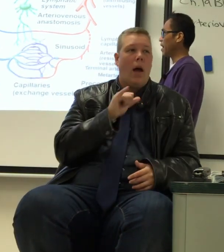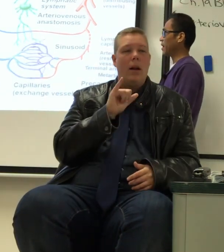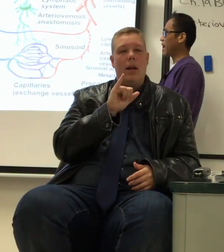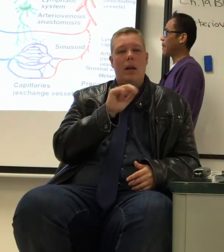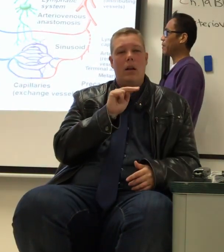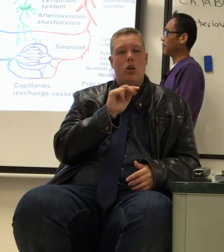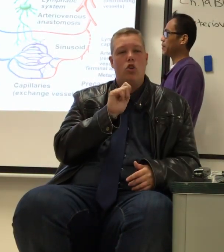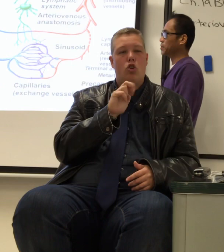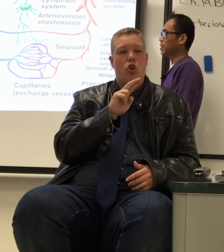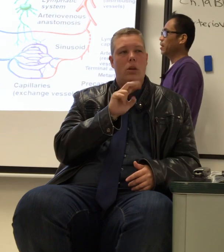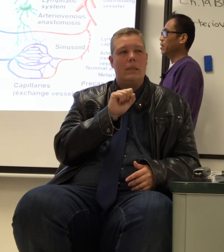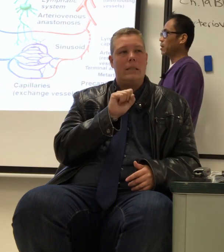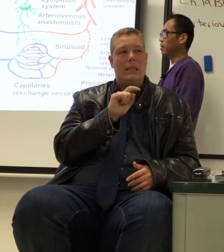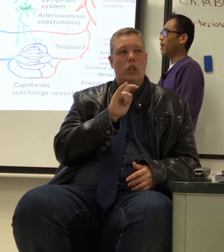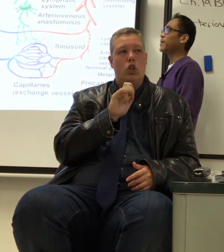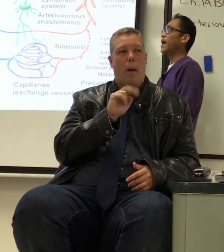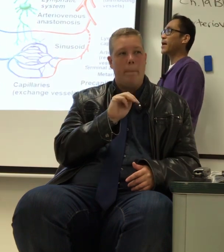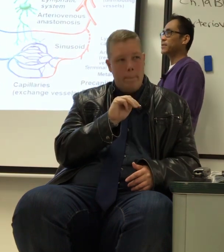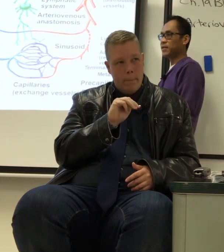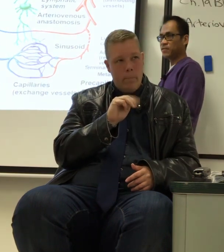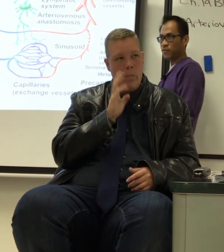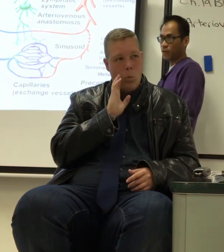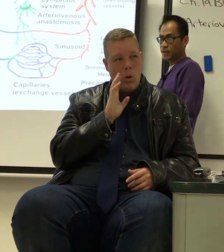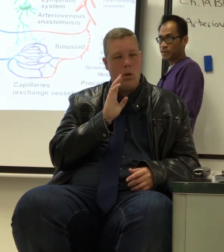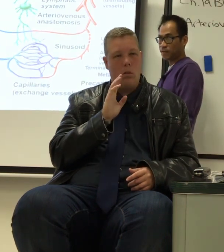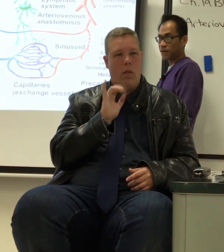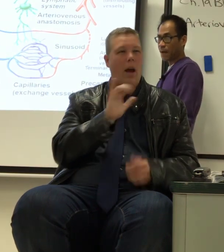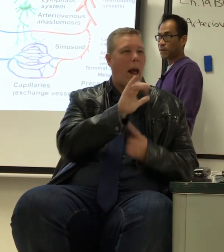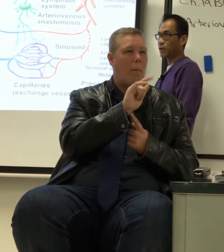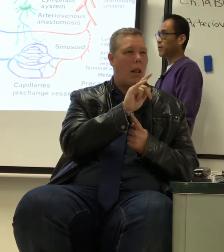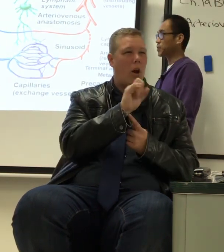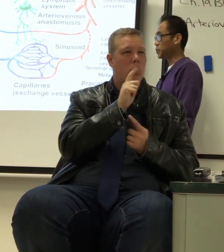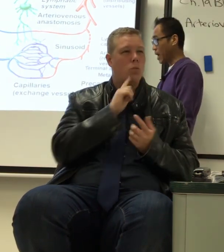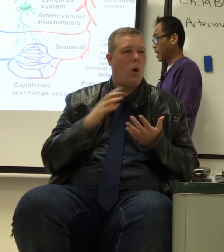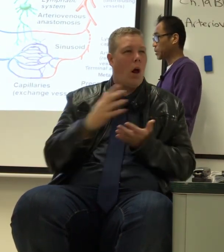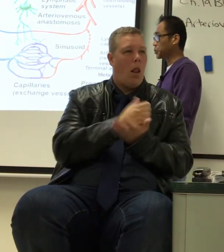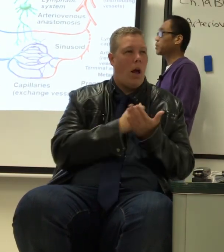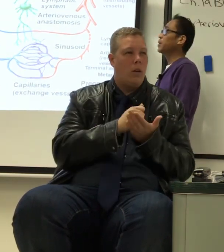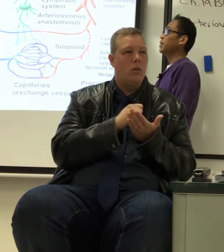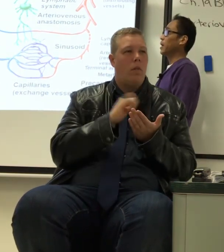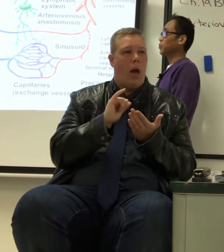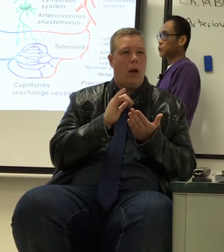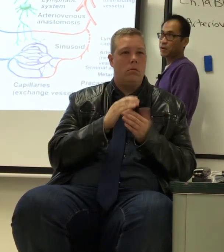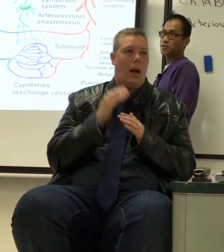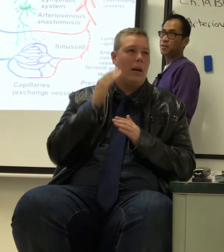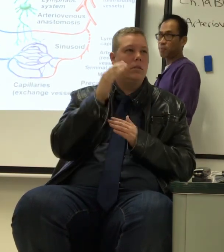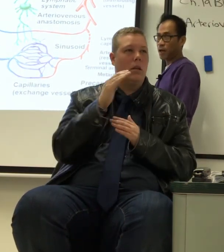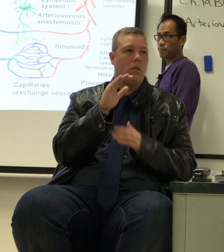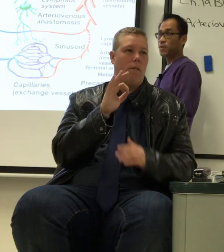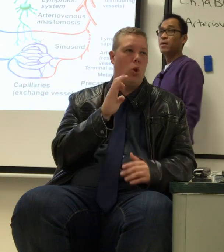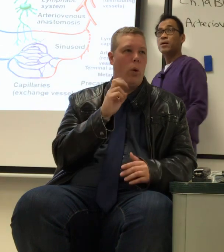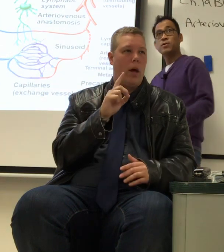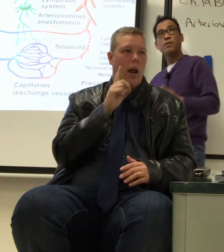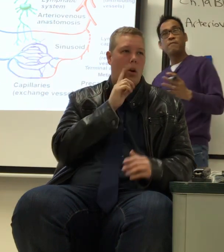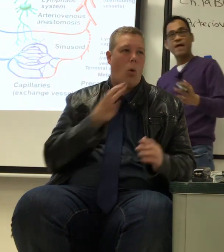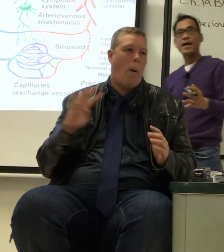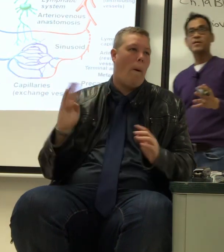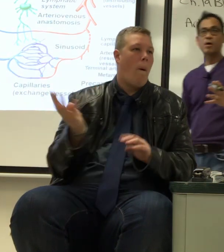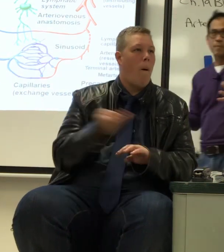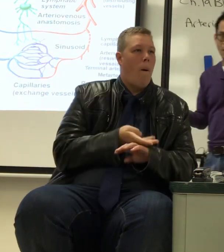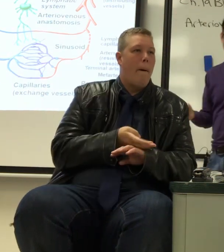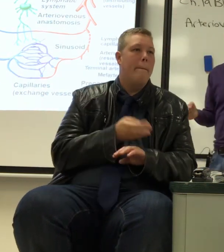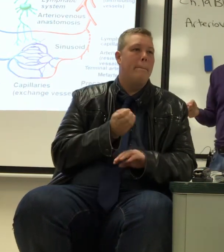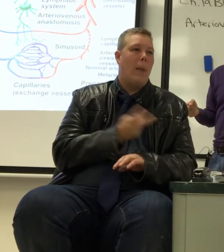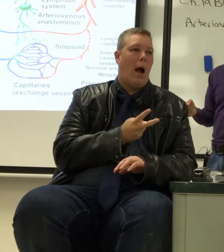of the lymphatic capillaries to collect excess fluids of capillary exchange and return it to the blood. So the